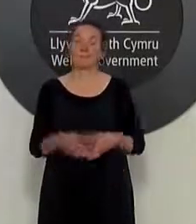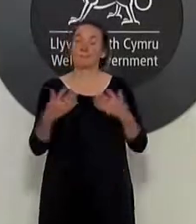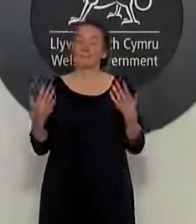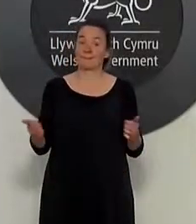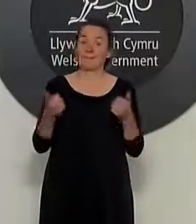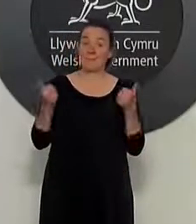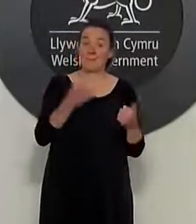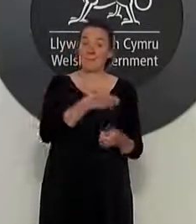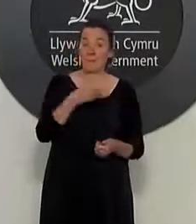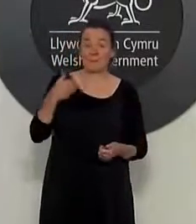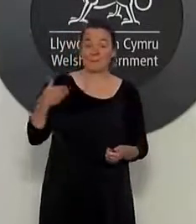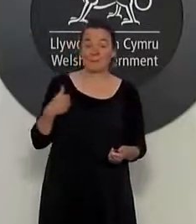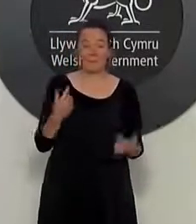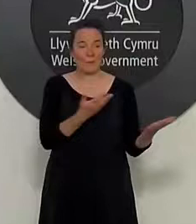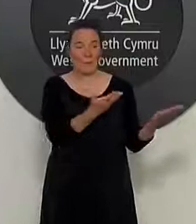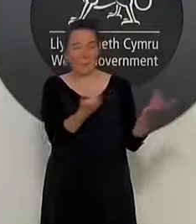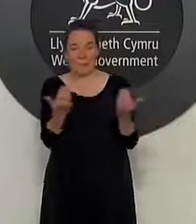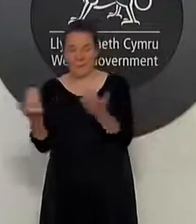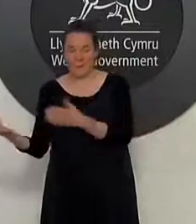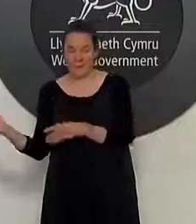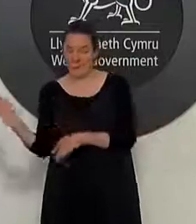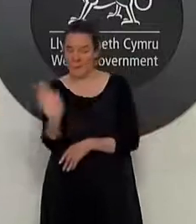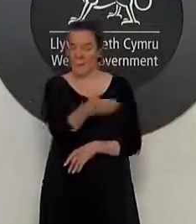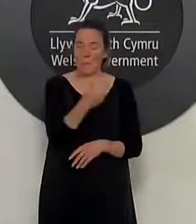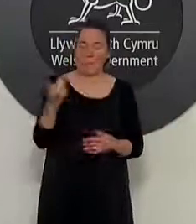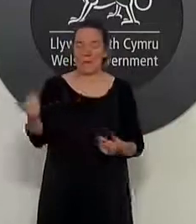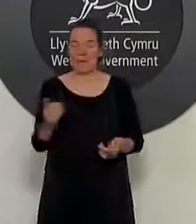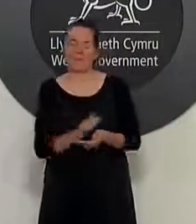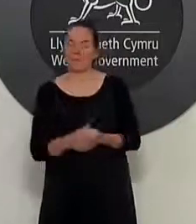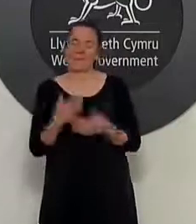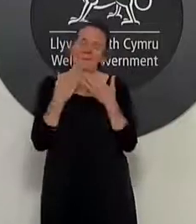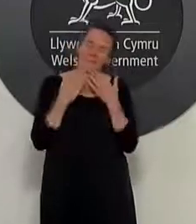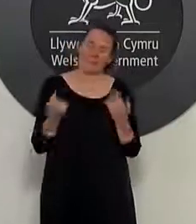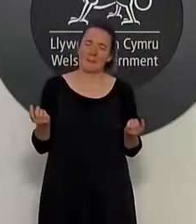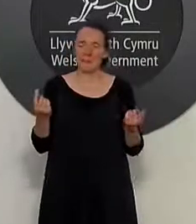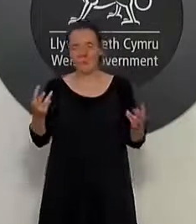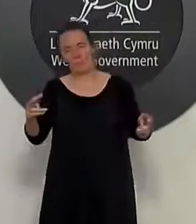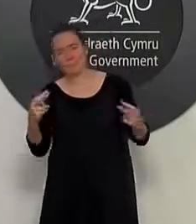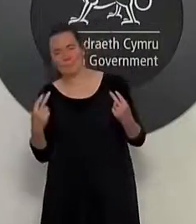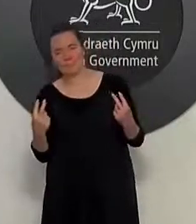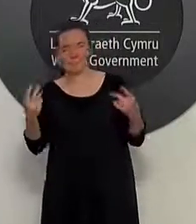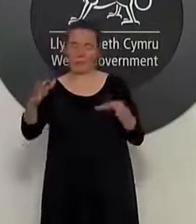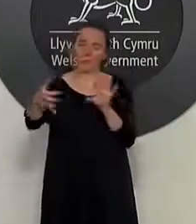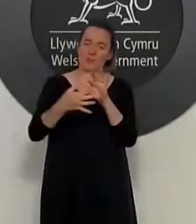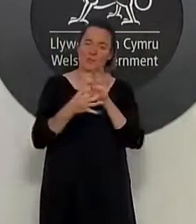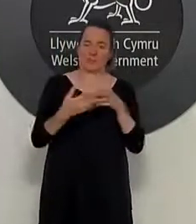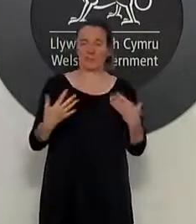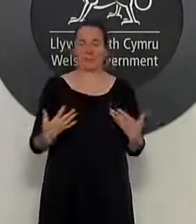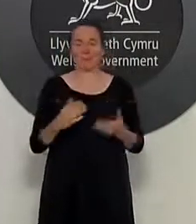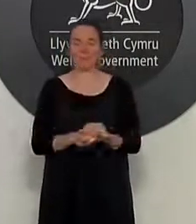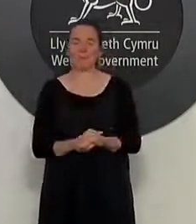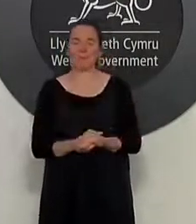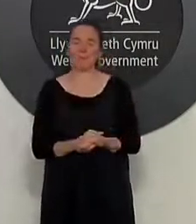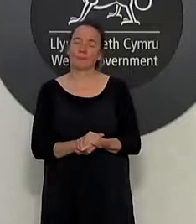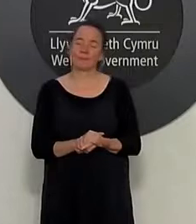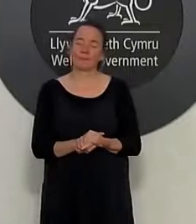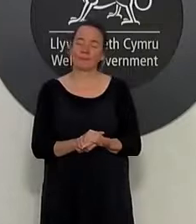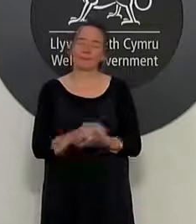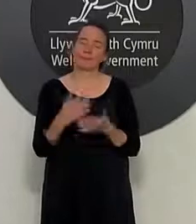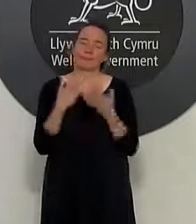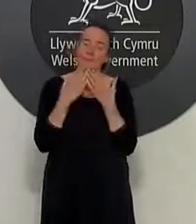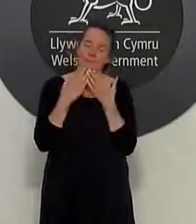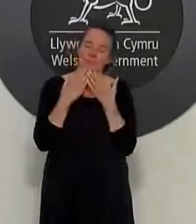Wel, bore da, croeso mawr I chi gyd. Diolch I chi gyd sy'n ymuno â ni bore yma. Thank you all for joining